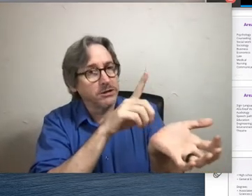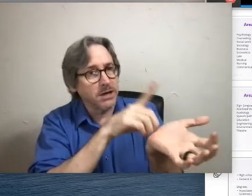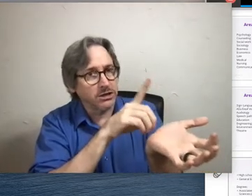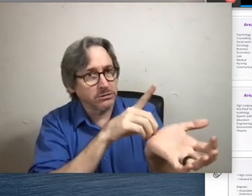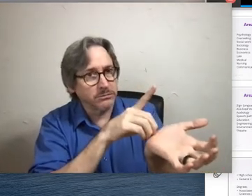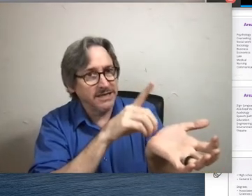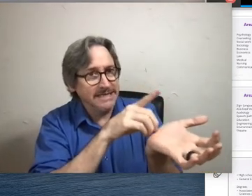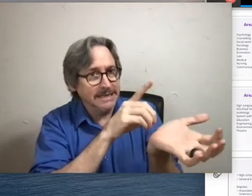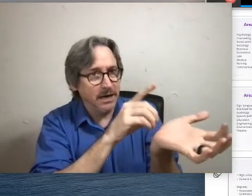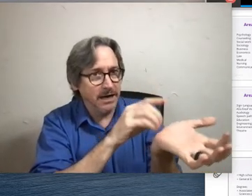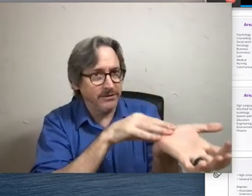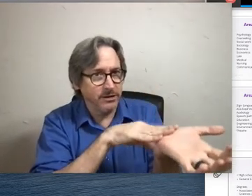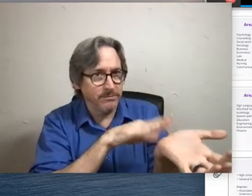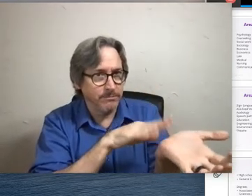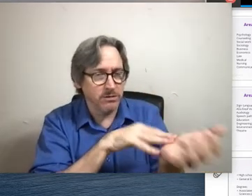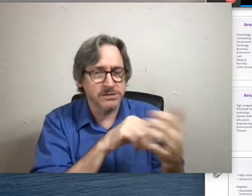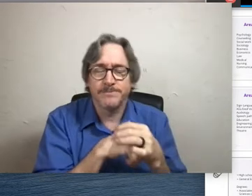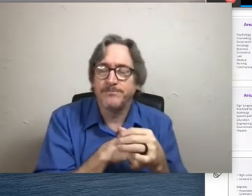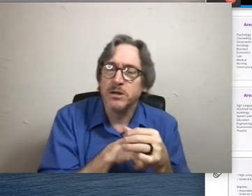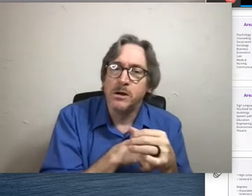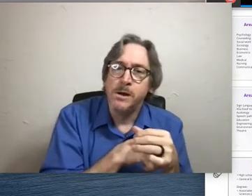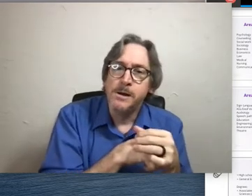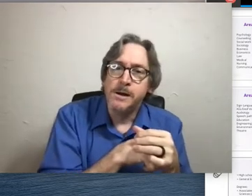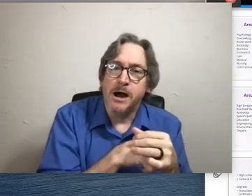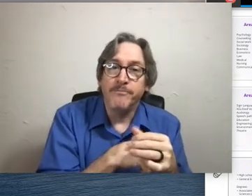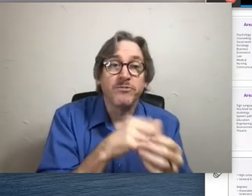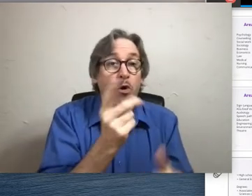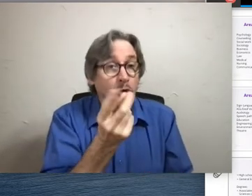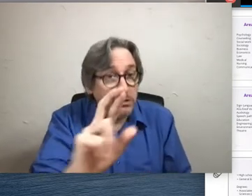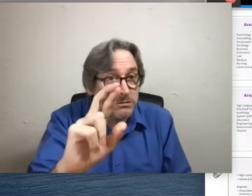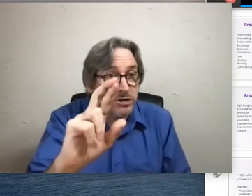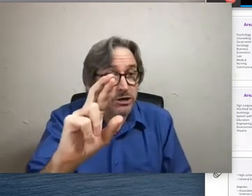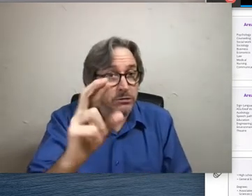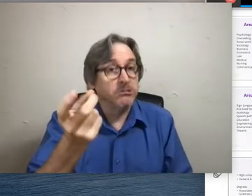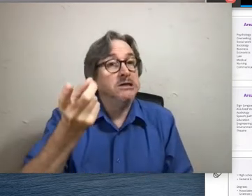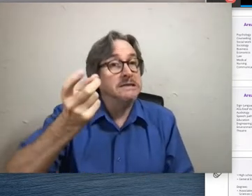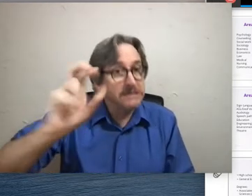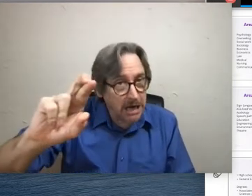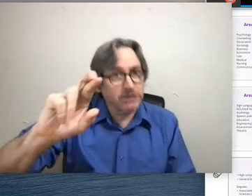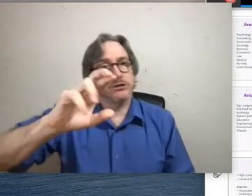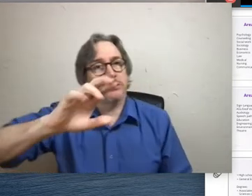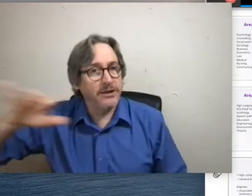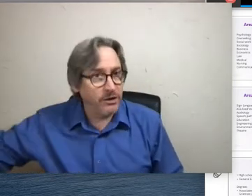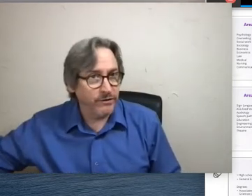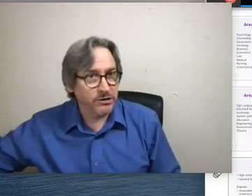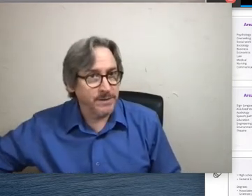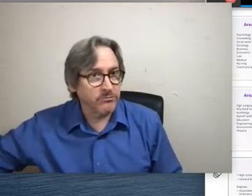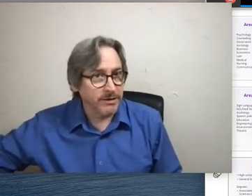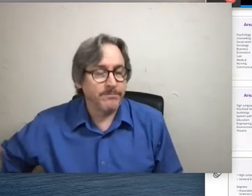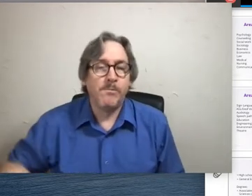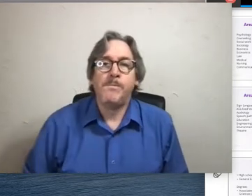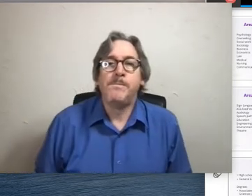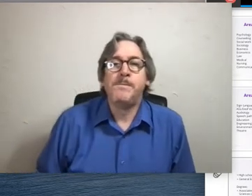or doctor, a D at the pulse, or doctor, and then you